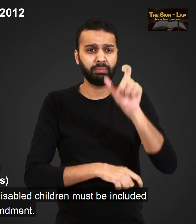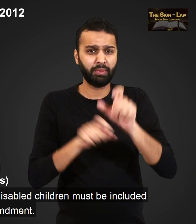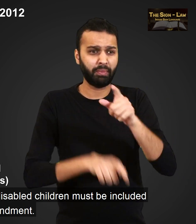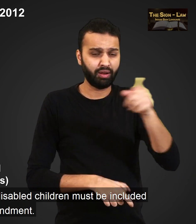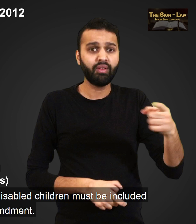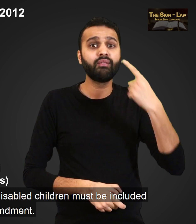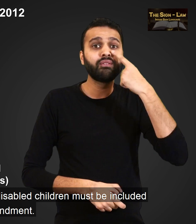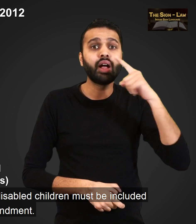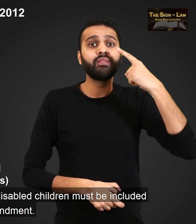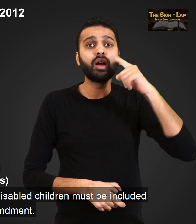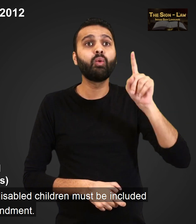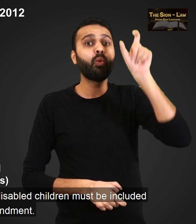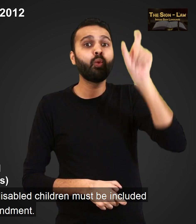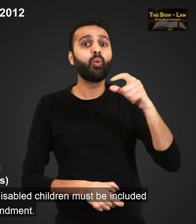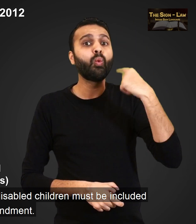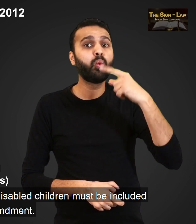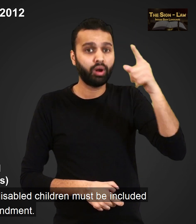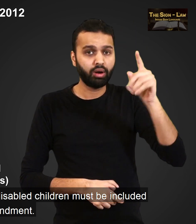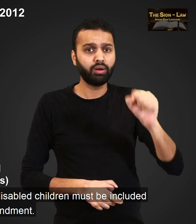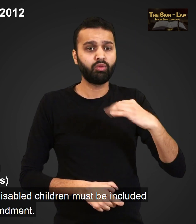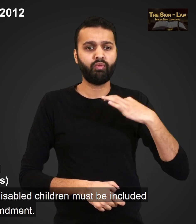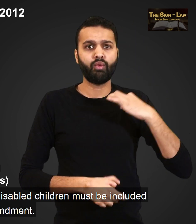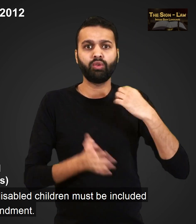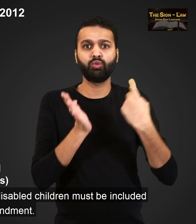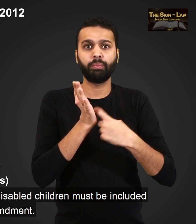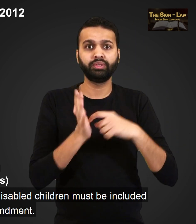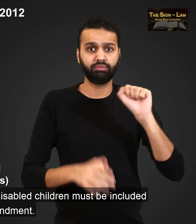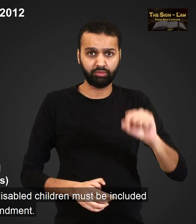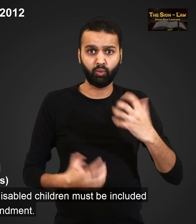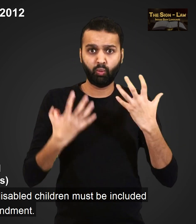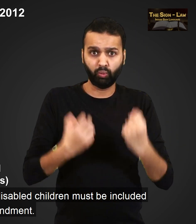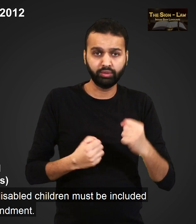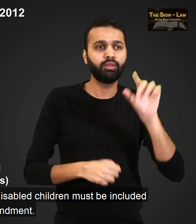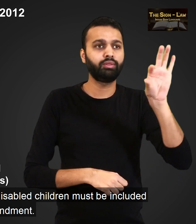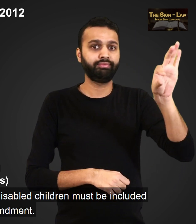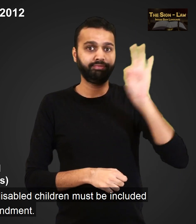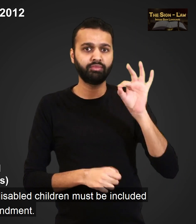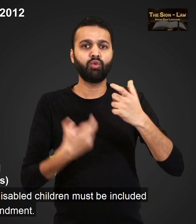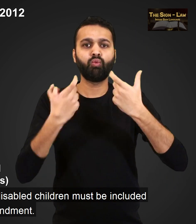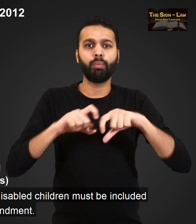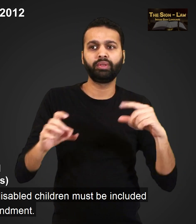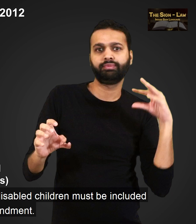representatives from parents of these disabled children must be included, as per the amendment.